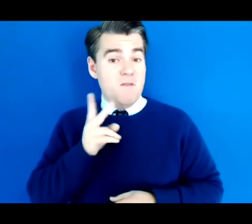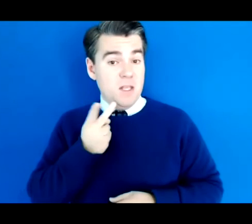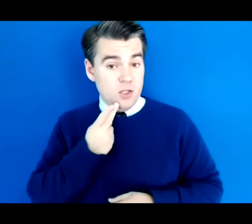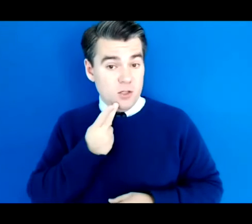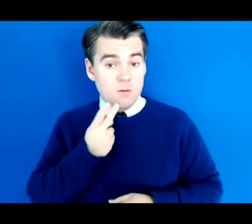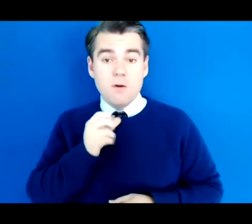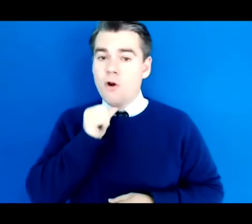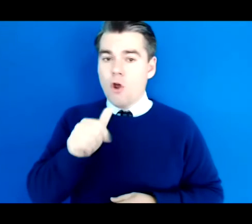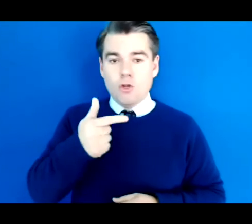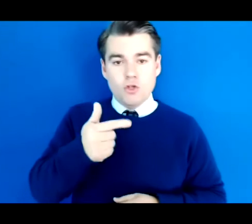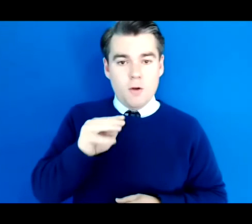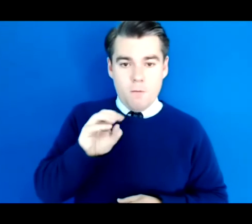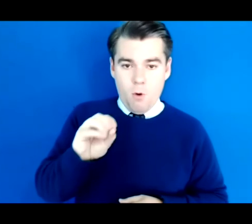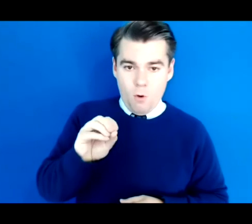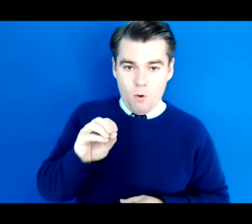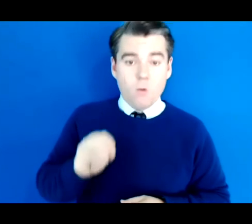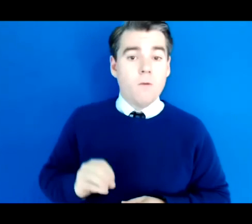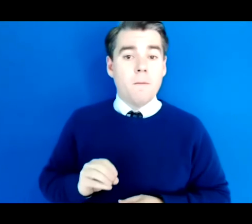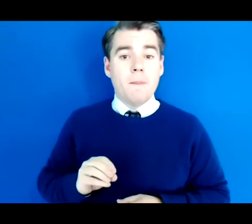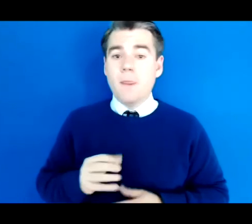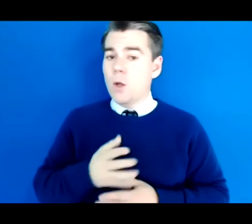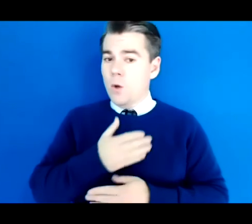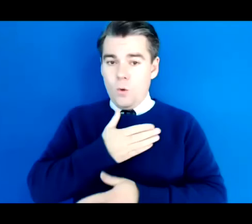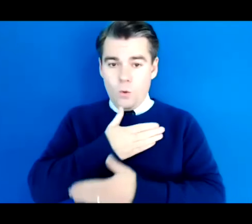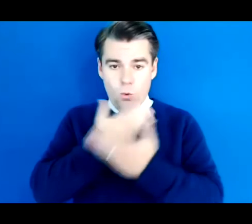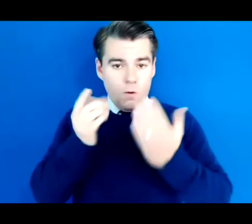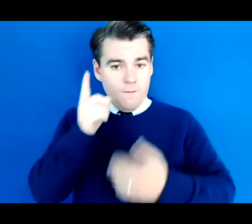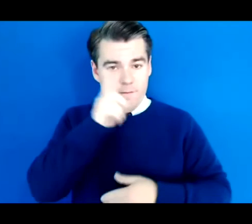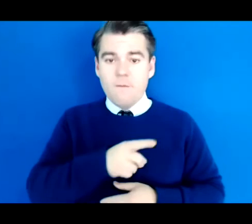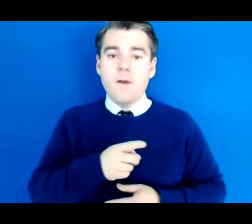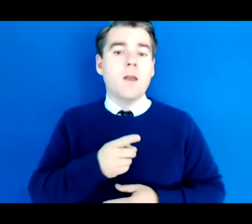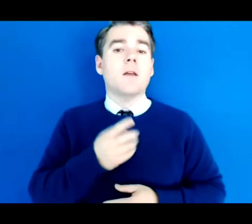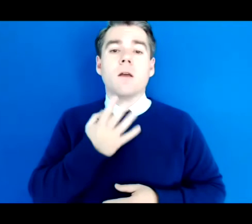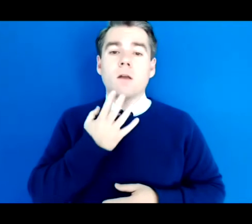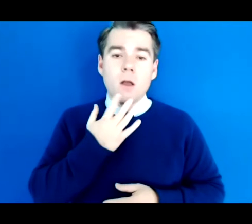non-GMO, free of artificial flavors, colors, and artificial